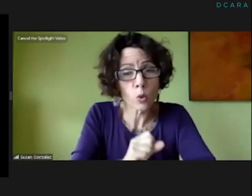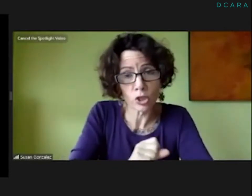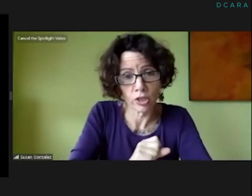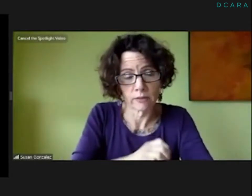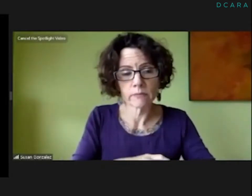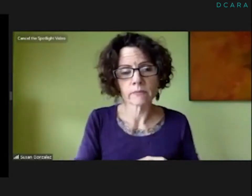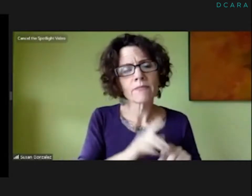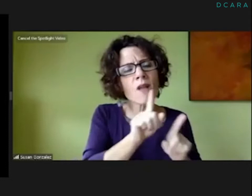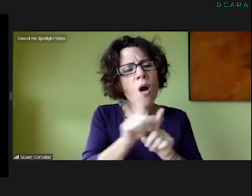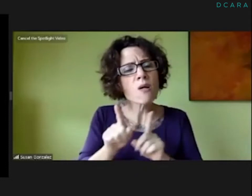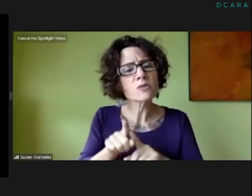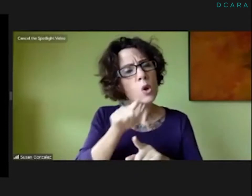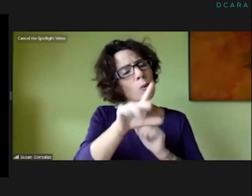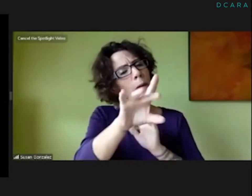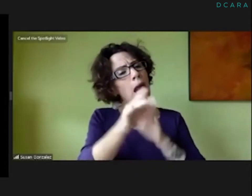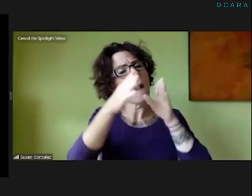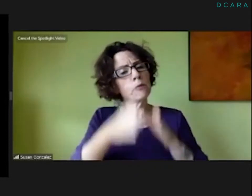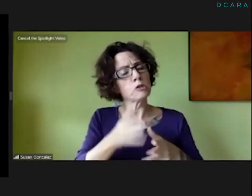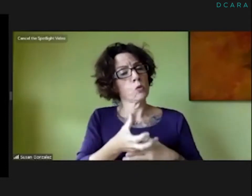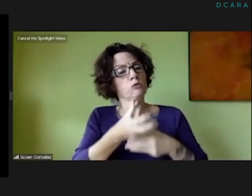person. Make sure that they're trustworthy